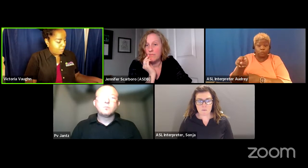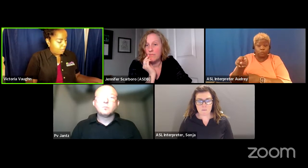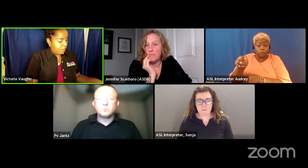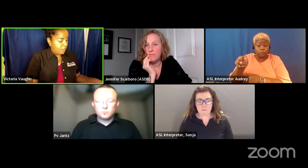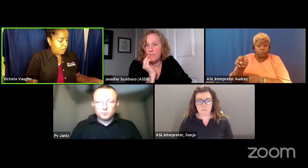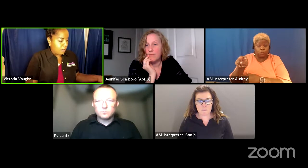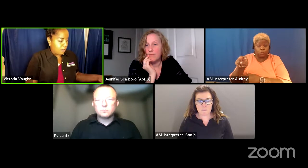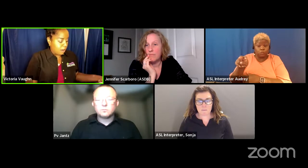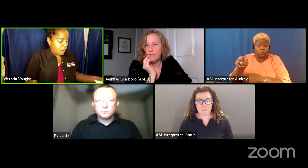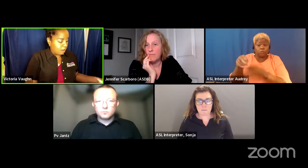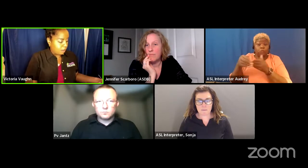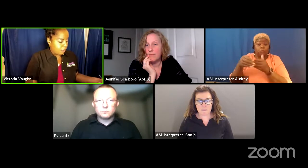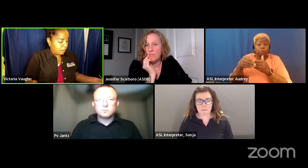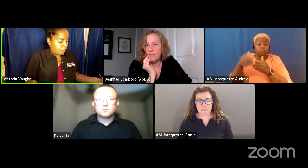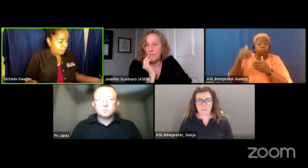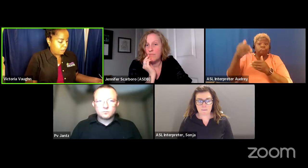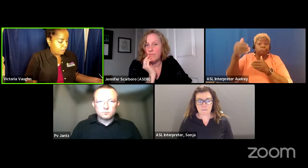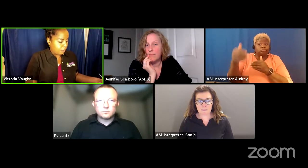And then the